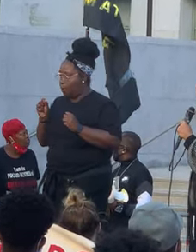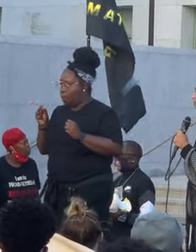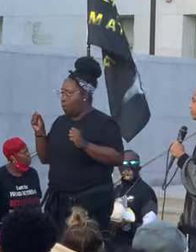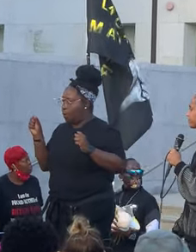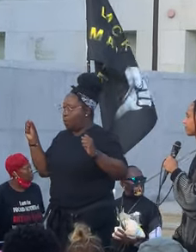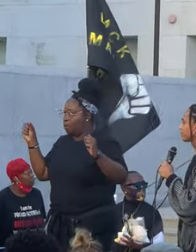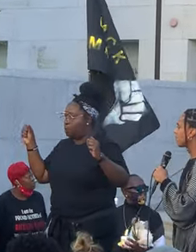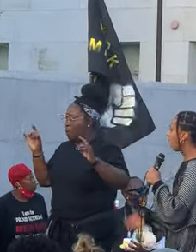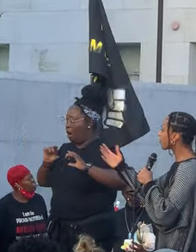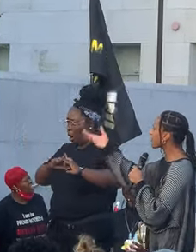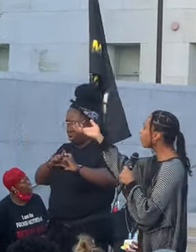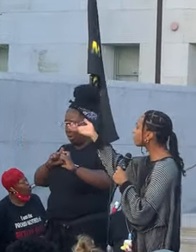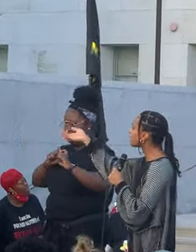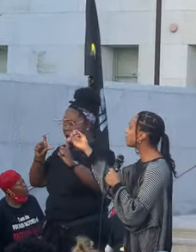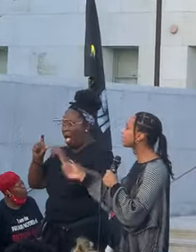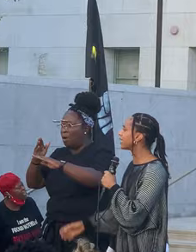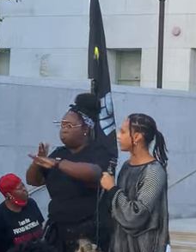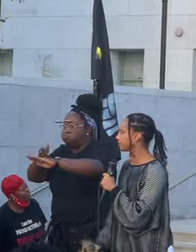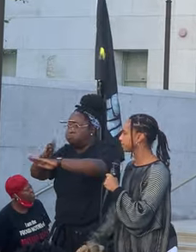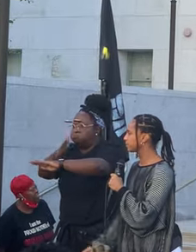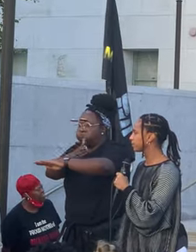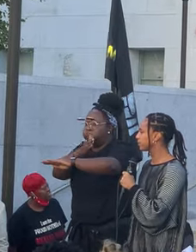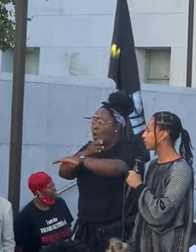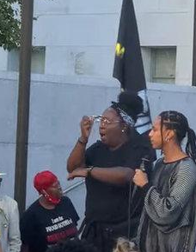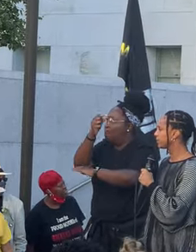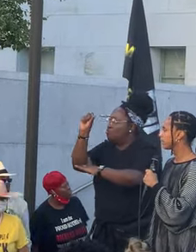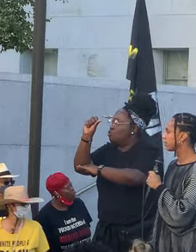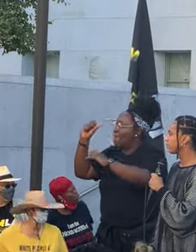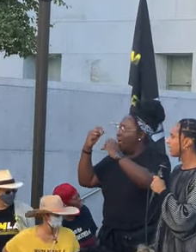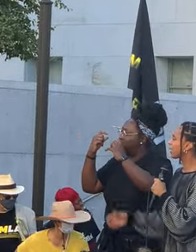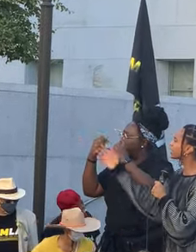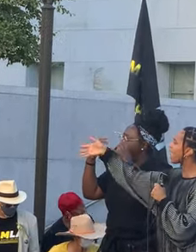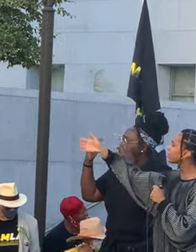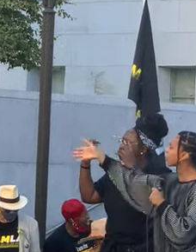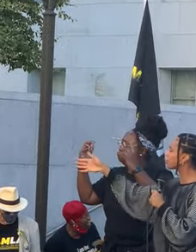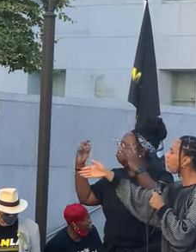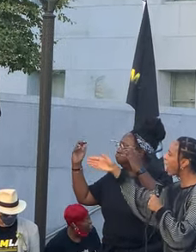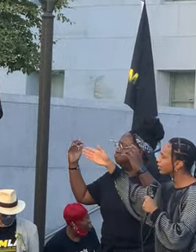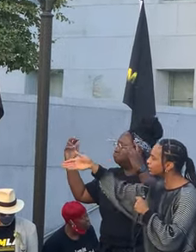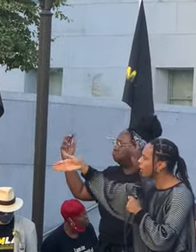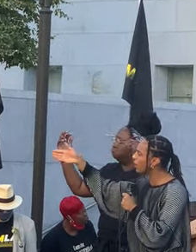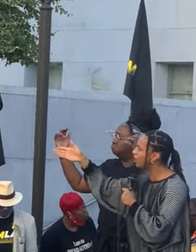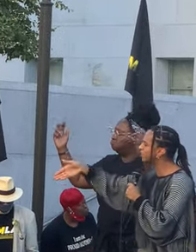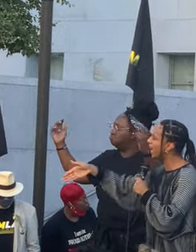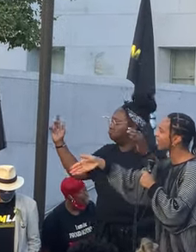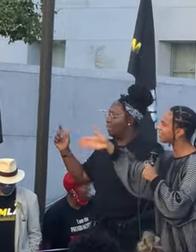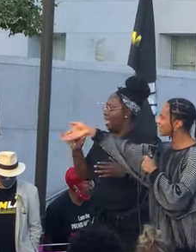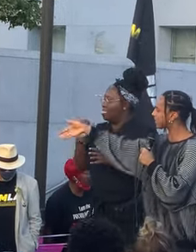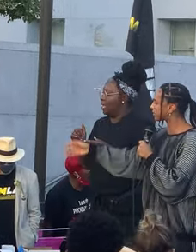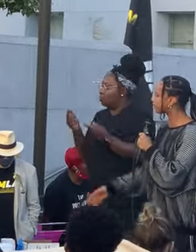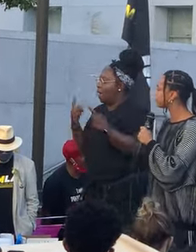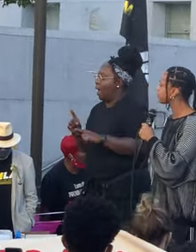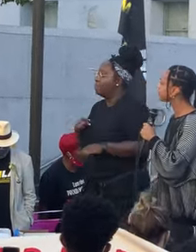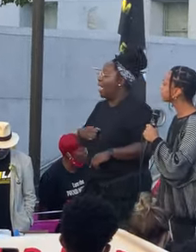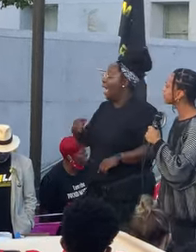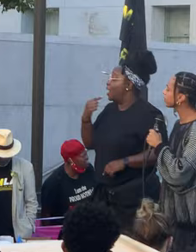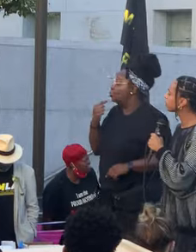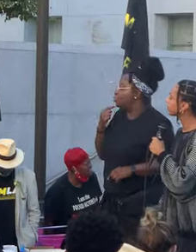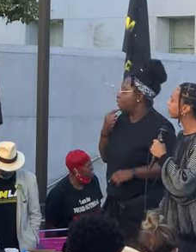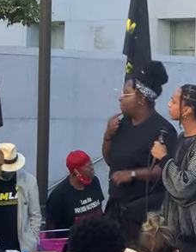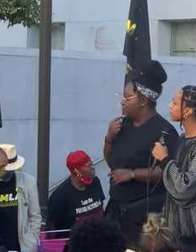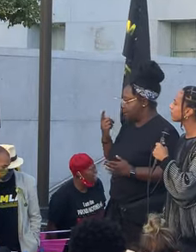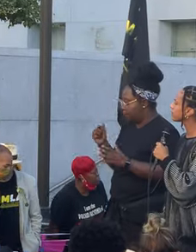growing, of our movement building. Because that is what you are. And so what I'll say is this.